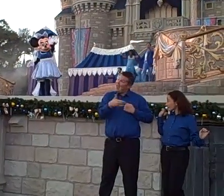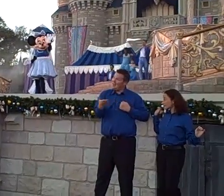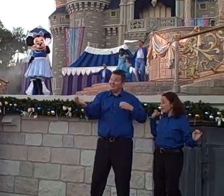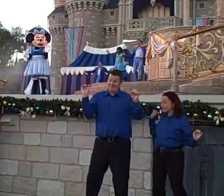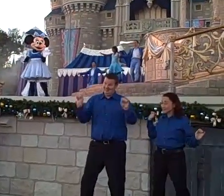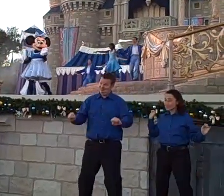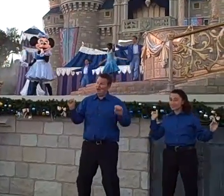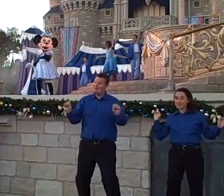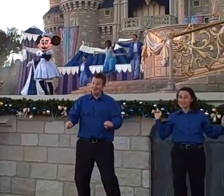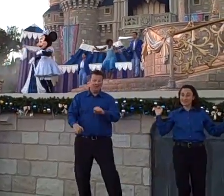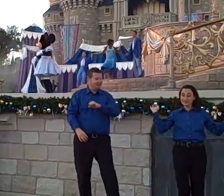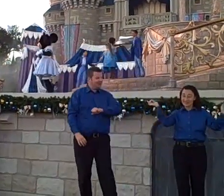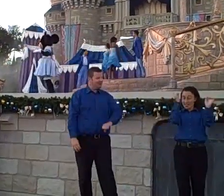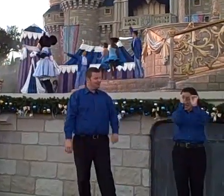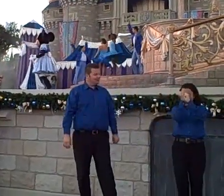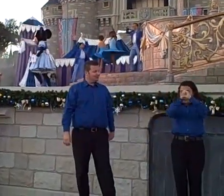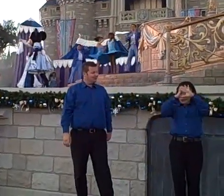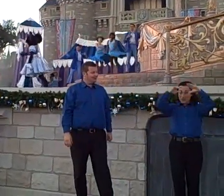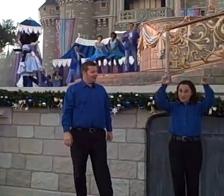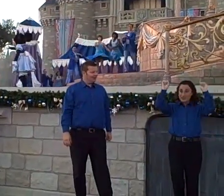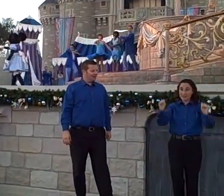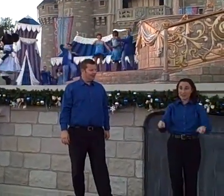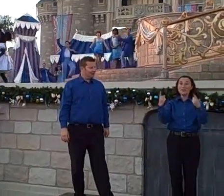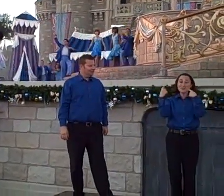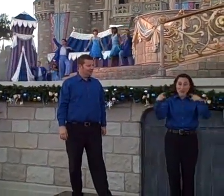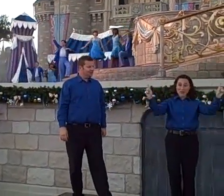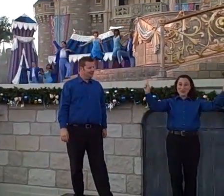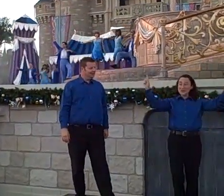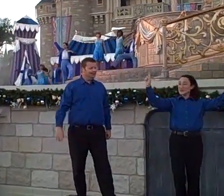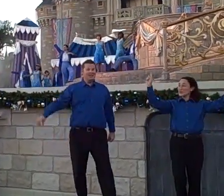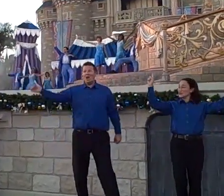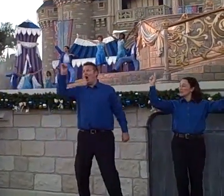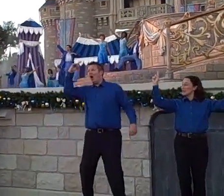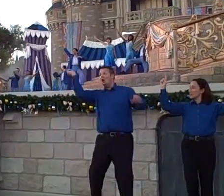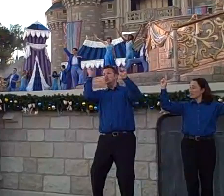heart, anything is possible. Dreams come true.